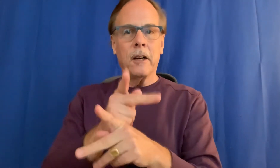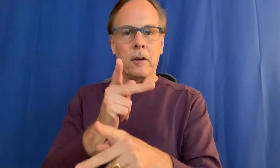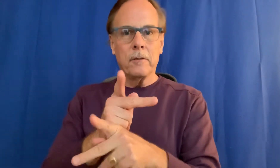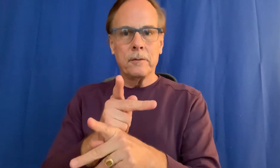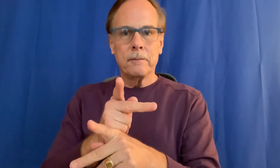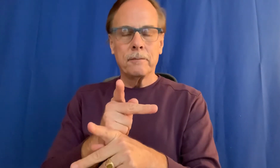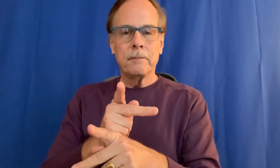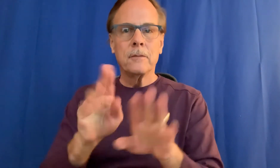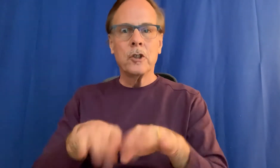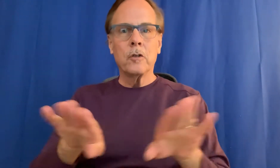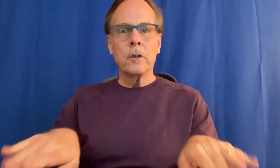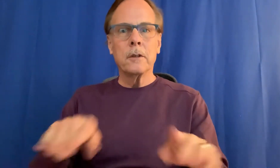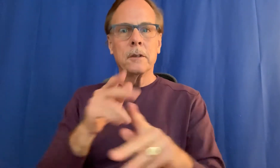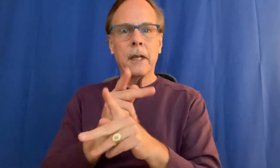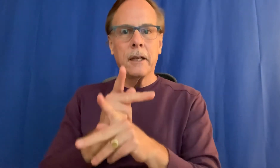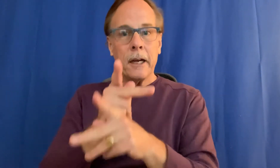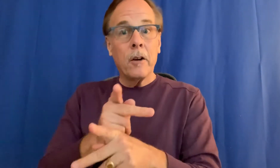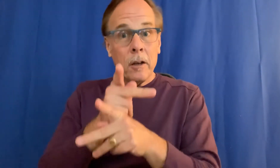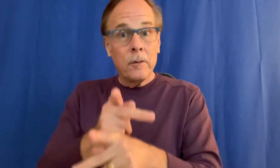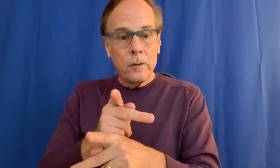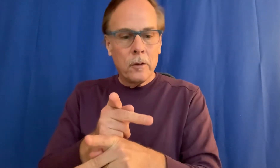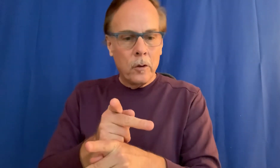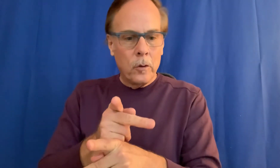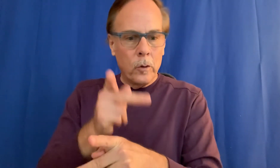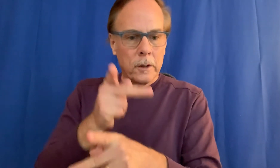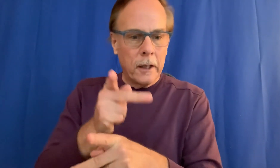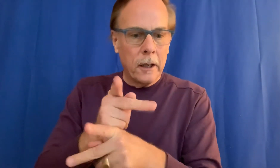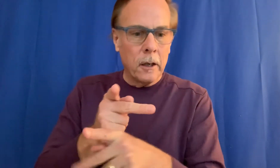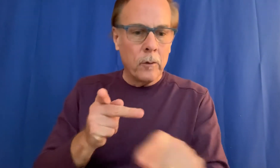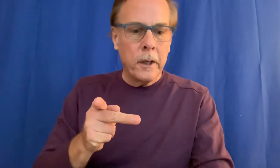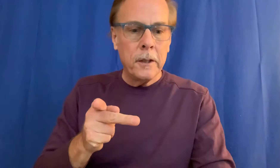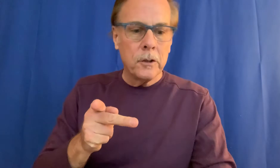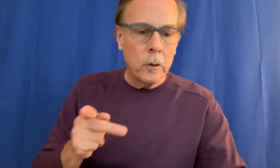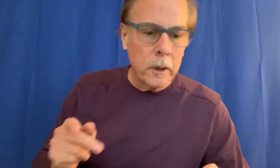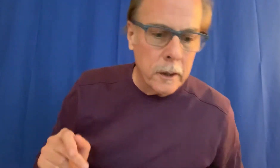of. Children, take care of, or take care of. What he's doing